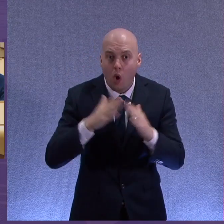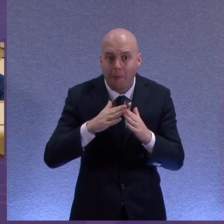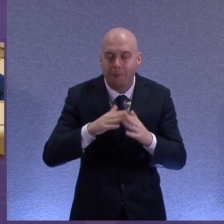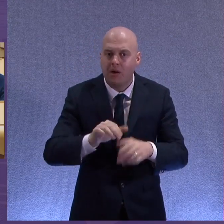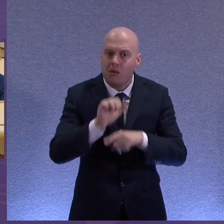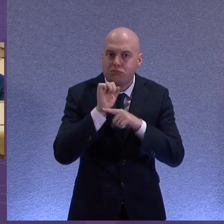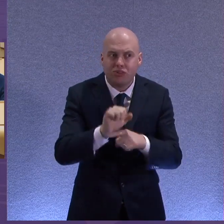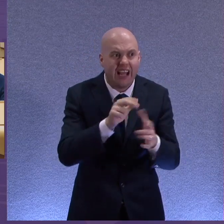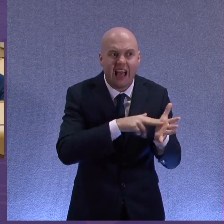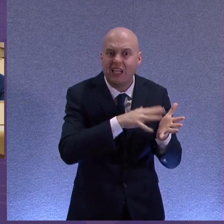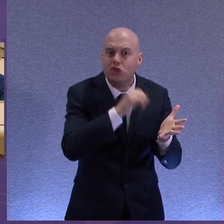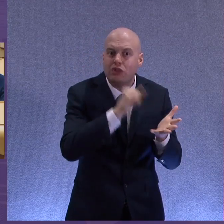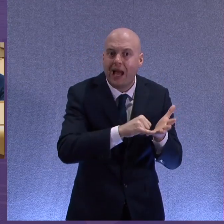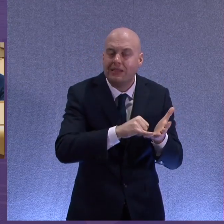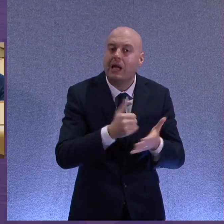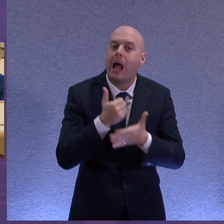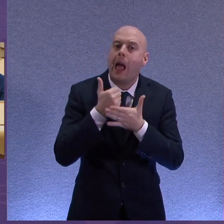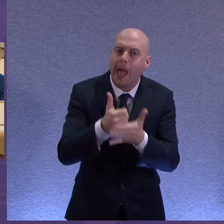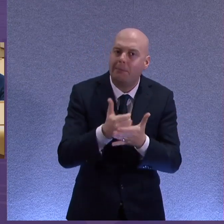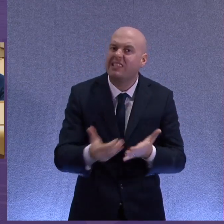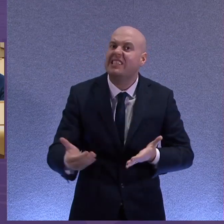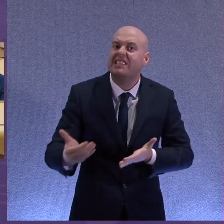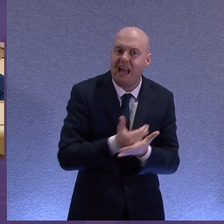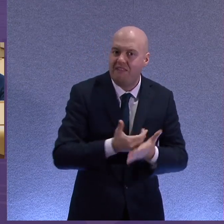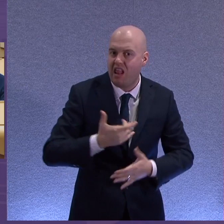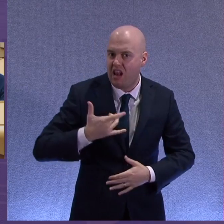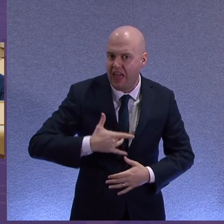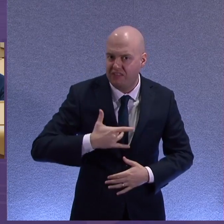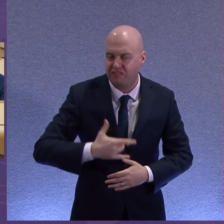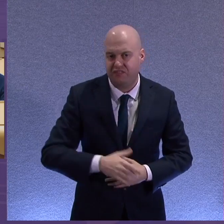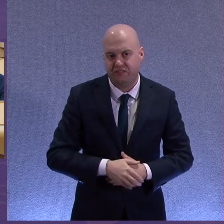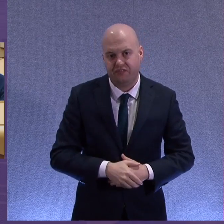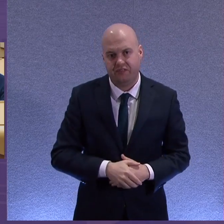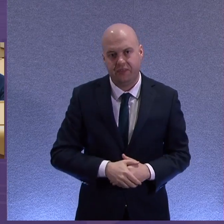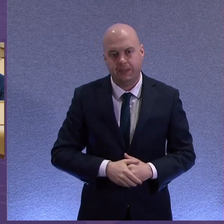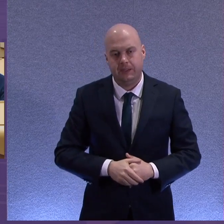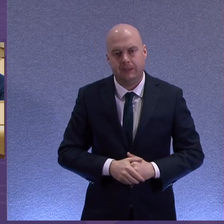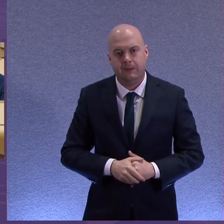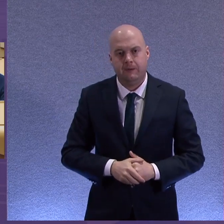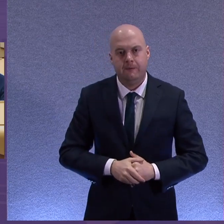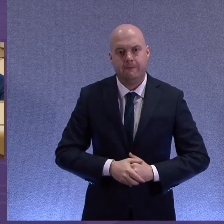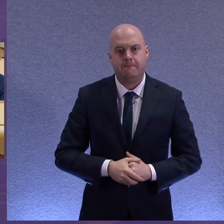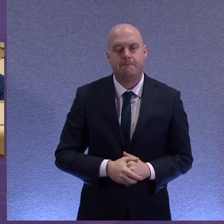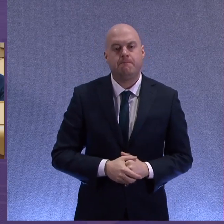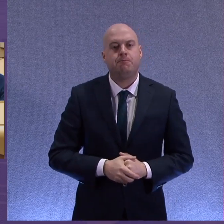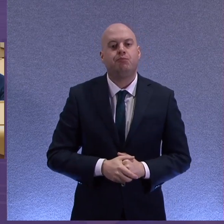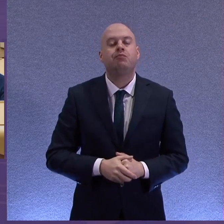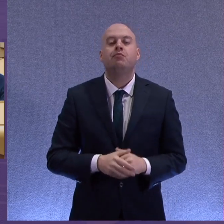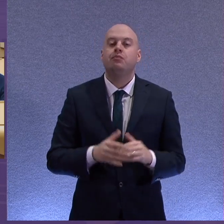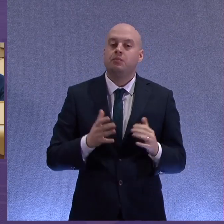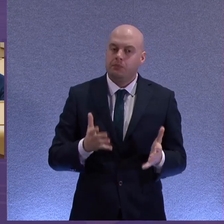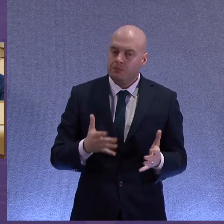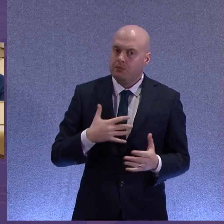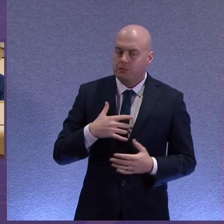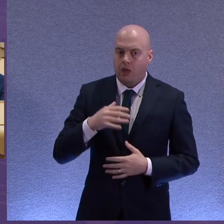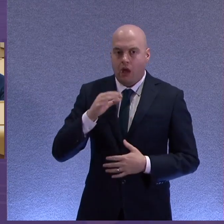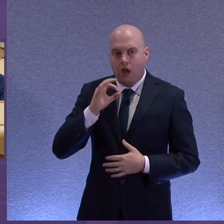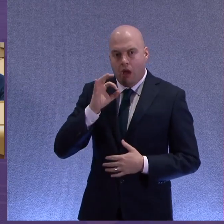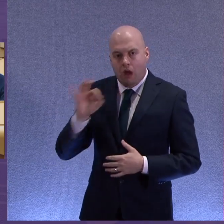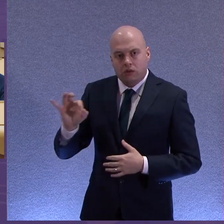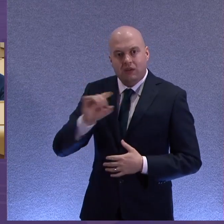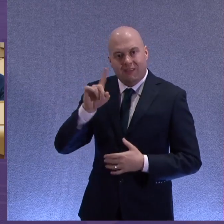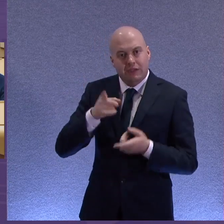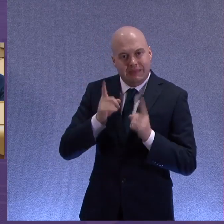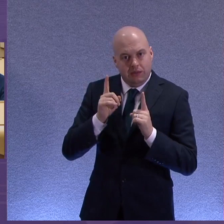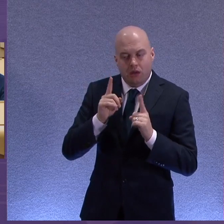help save lives. Presiding Officer, can I ask the First Minister to do all she can to work in conjunction with the Prime Minister to ensure